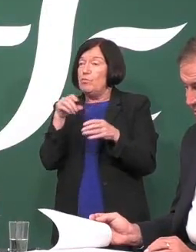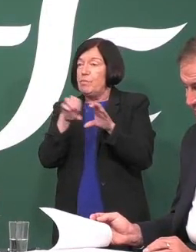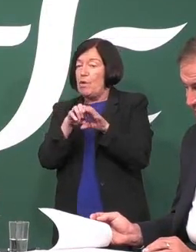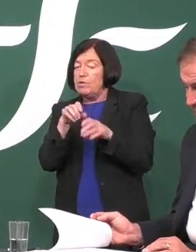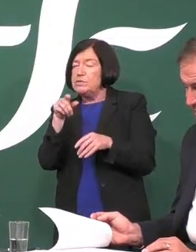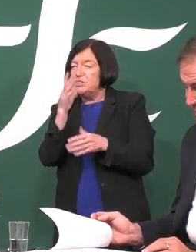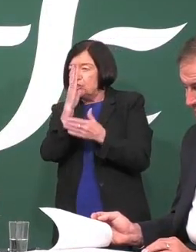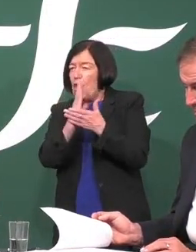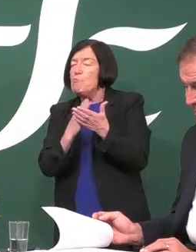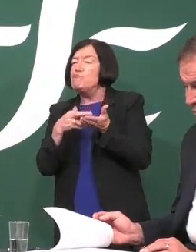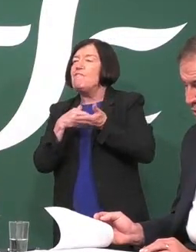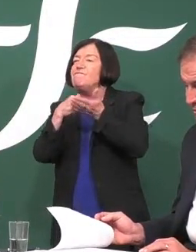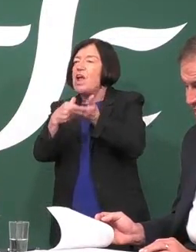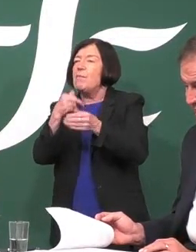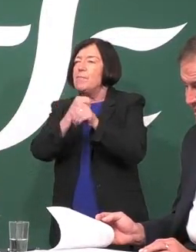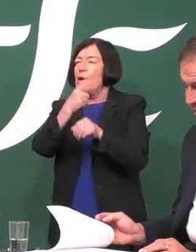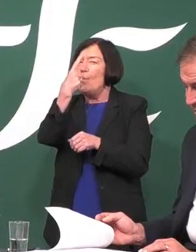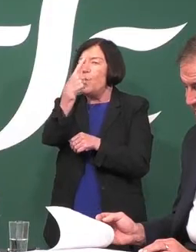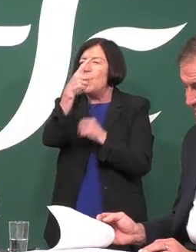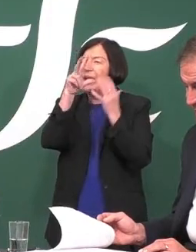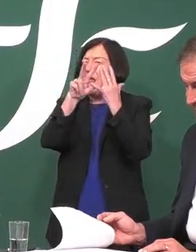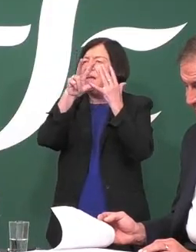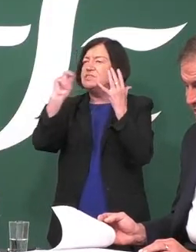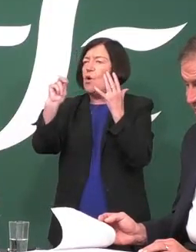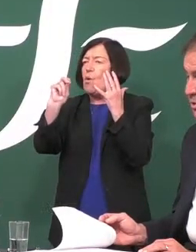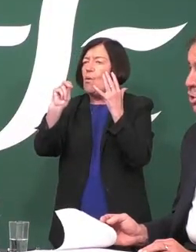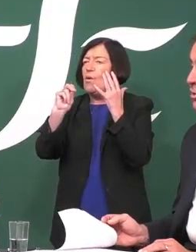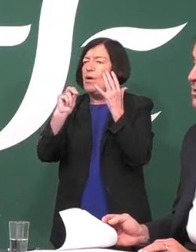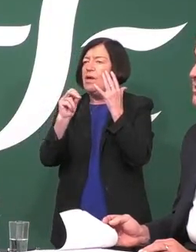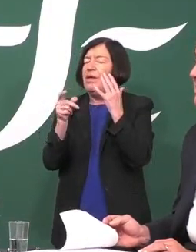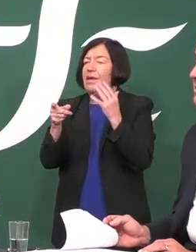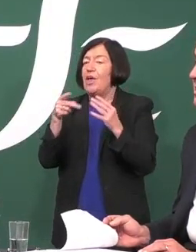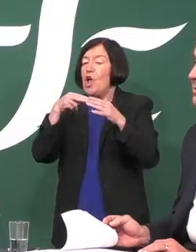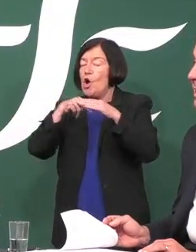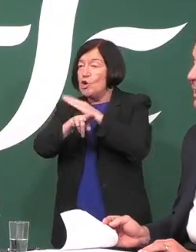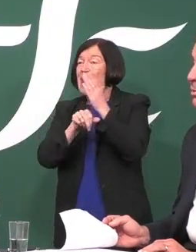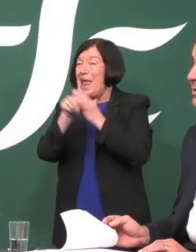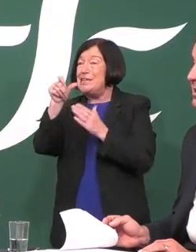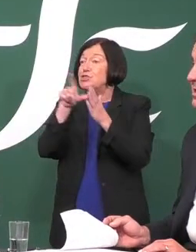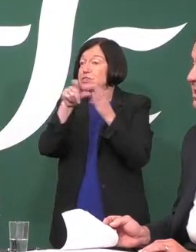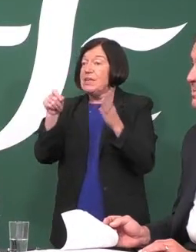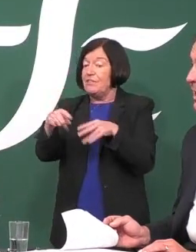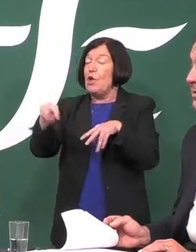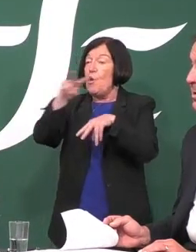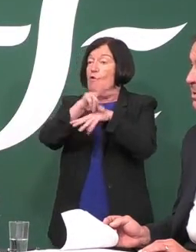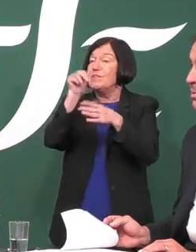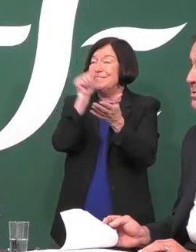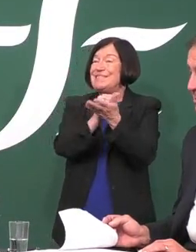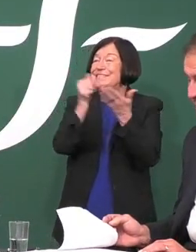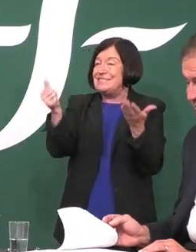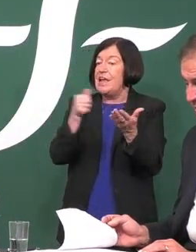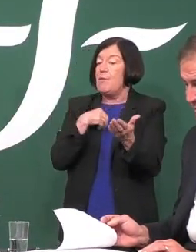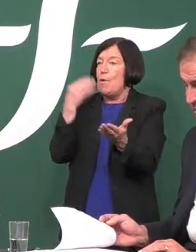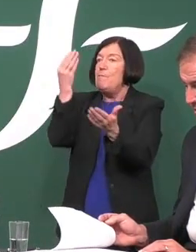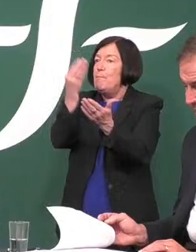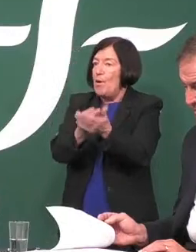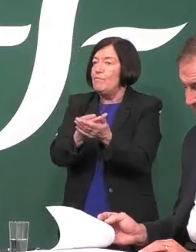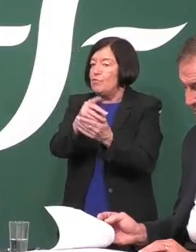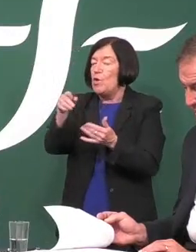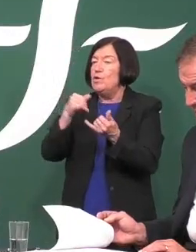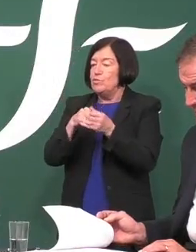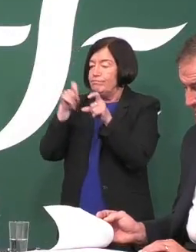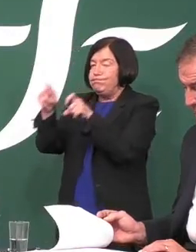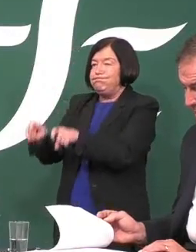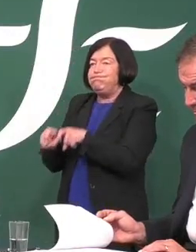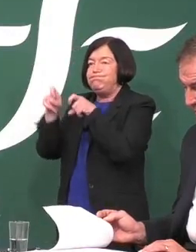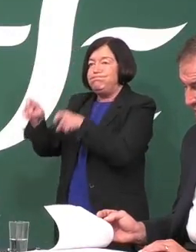getting some referrals. About 180 have been vaccinated under 70 as well, that over 16s pathway that we put in place for those that are